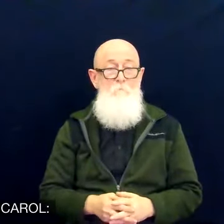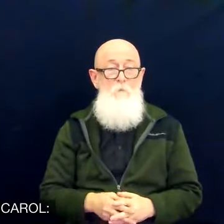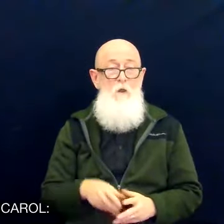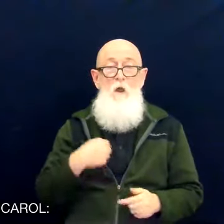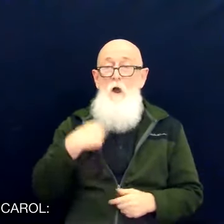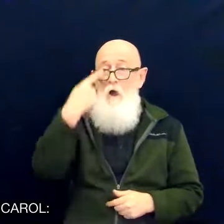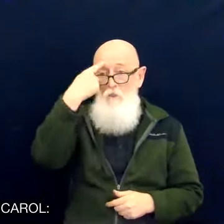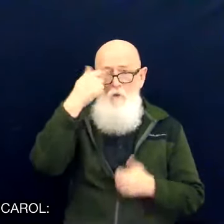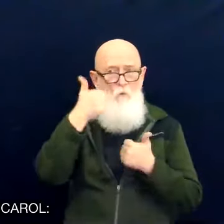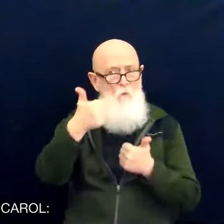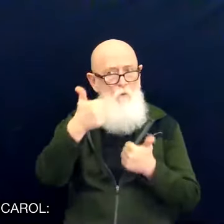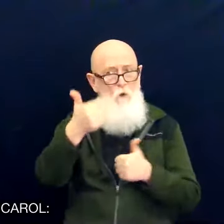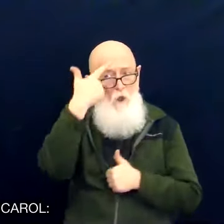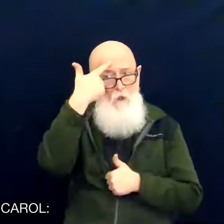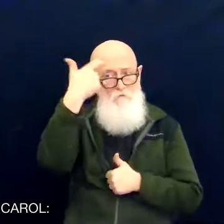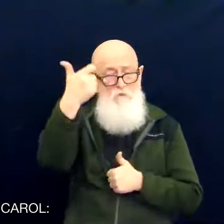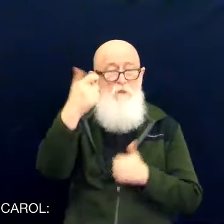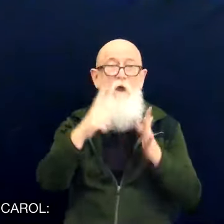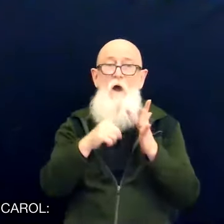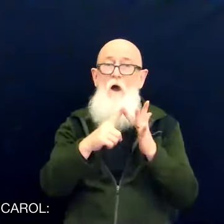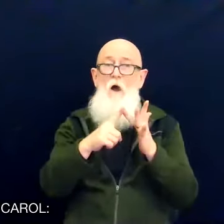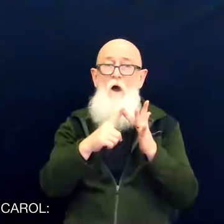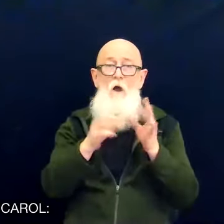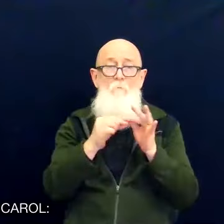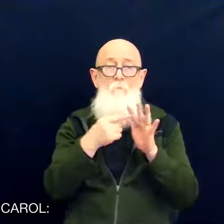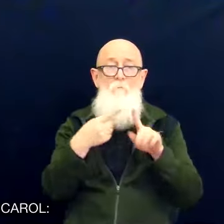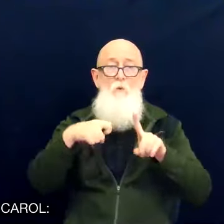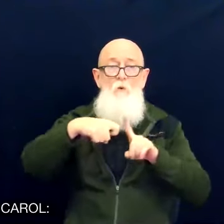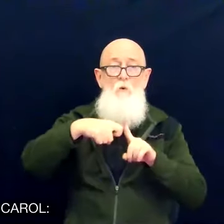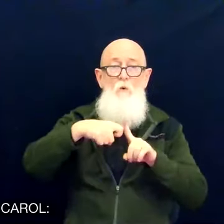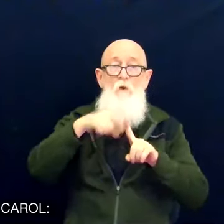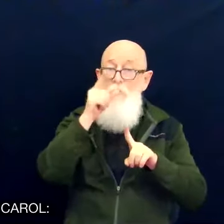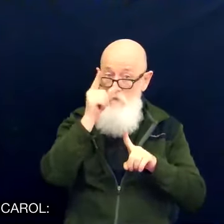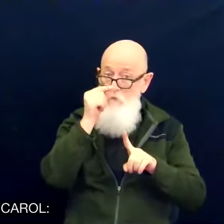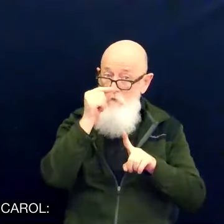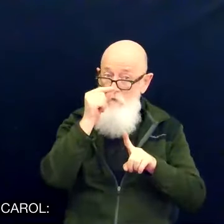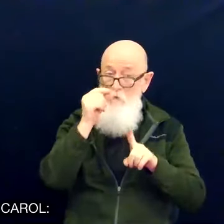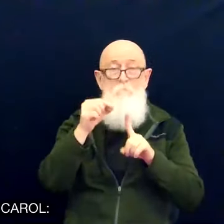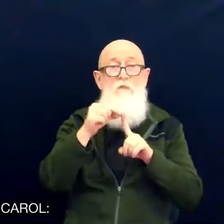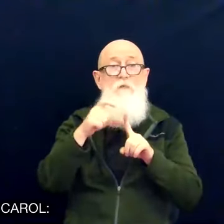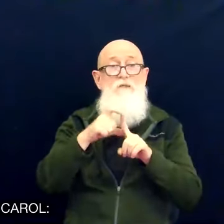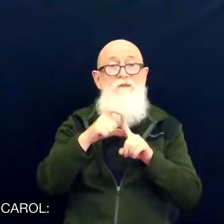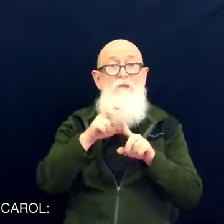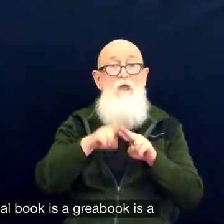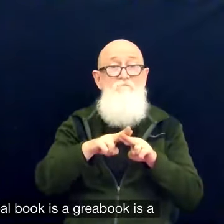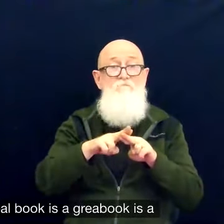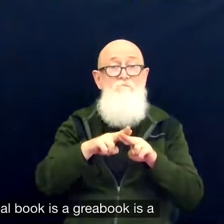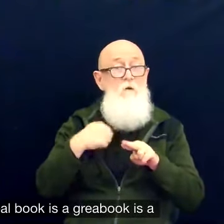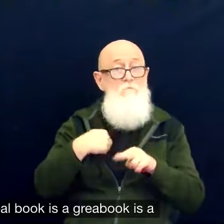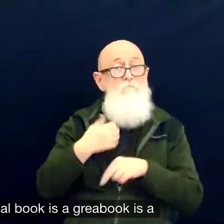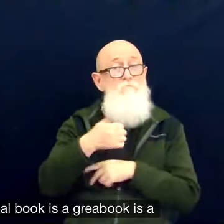Look, I think the ebook is a great idea. You could use PDFs as well. I use PDFs.